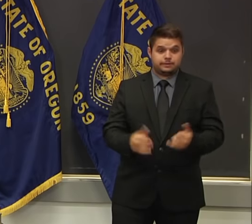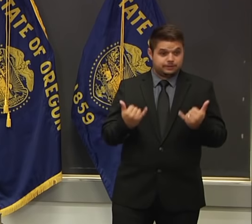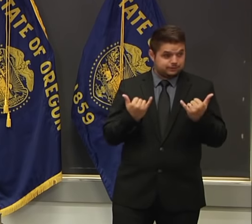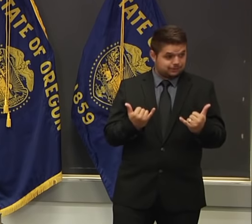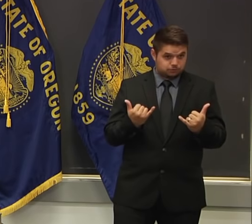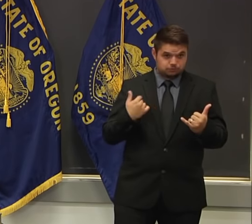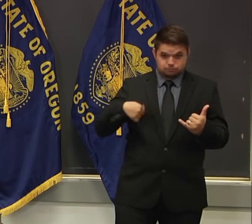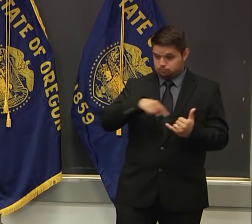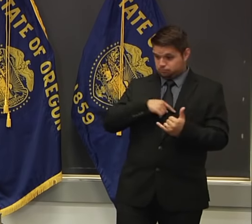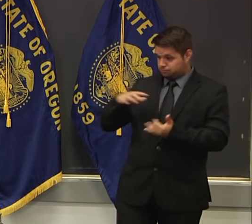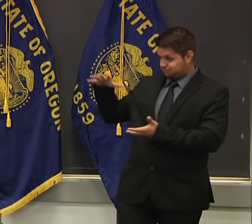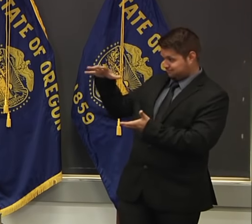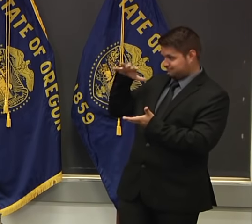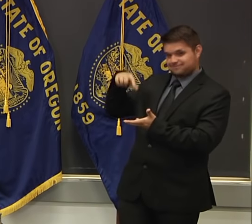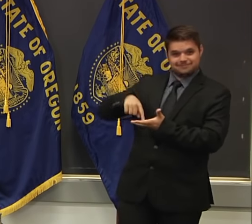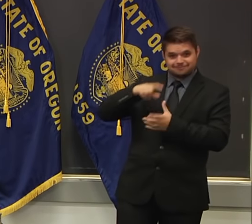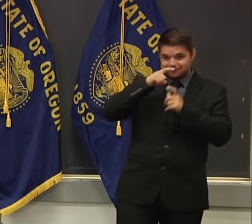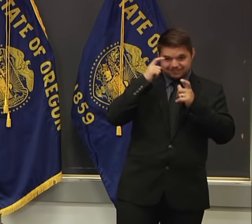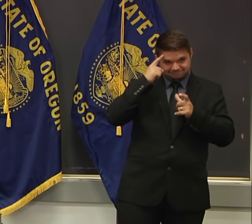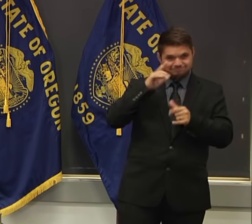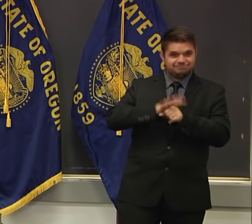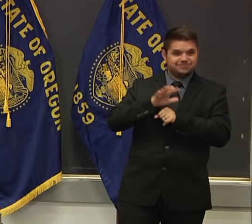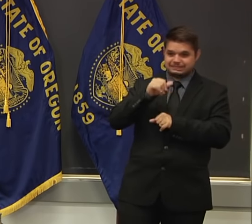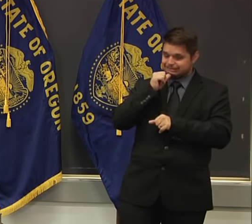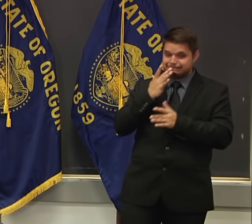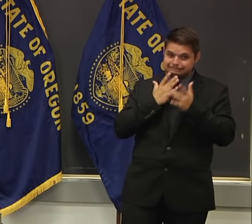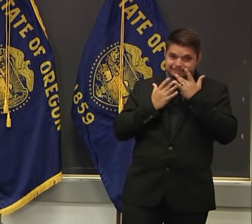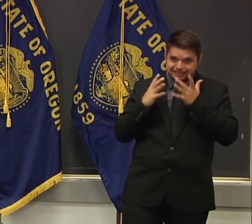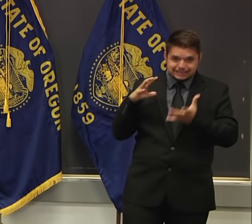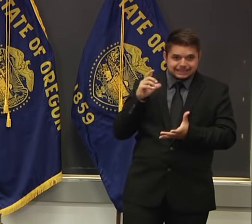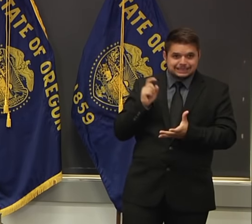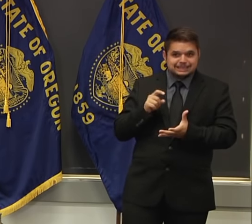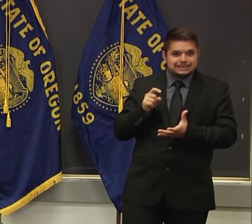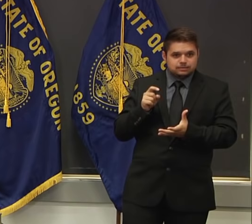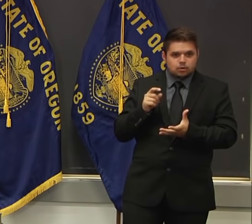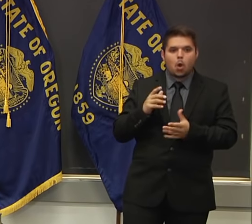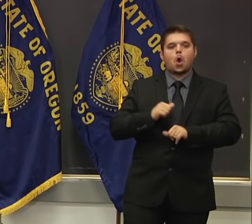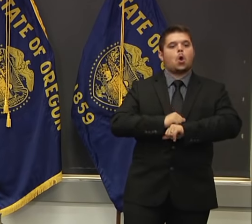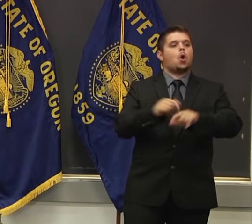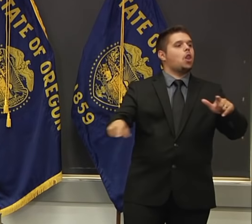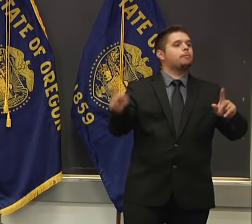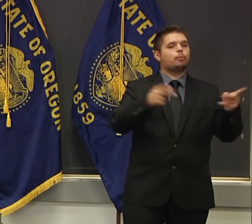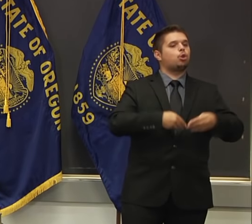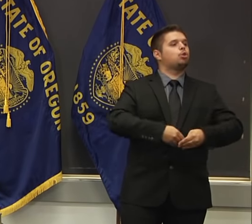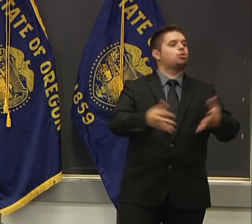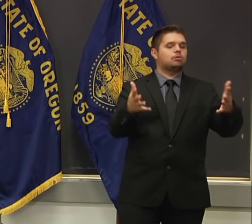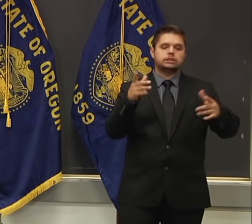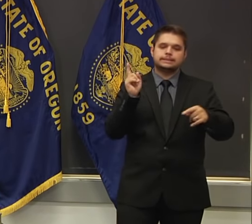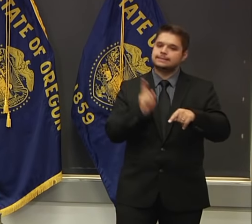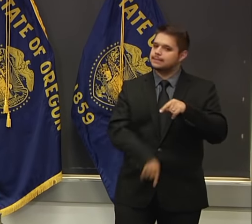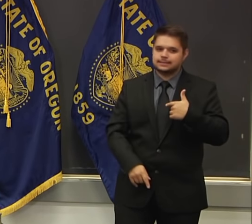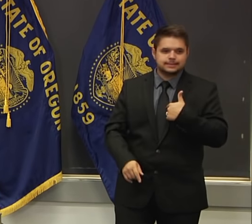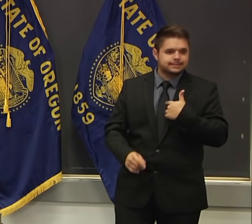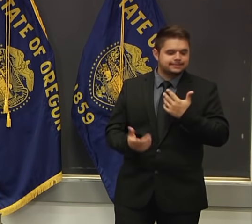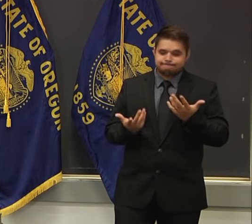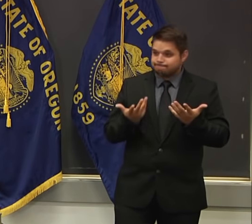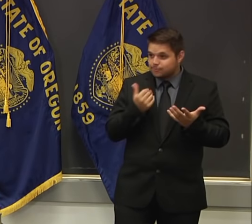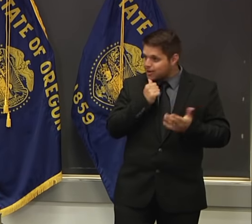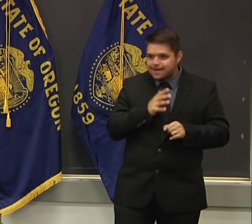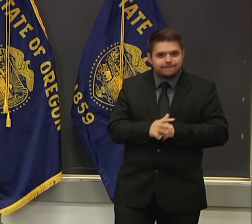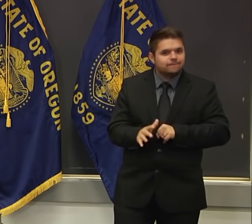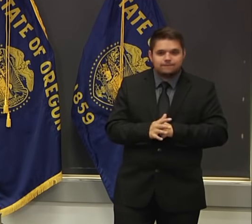a kind of universal site that's available to everybody to get a free respirator mask, one of these N95 or even